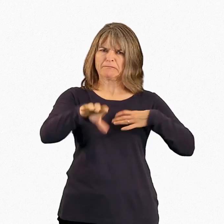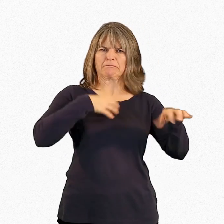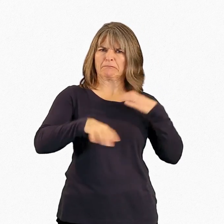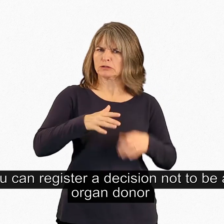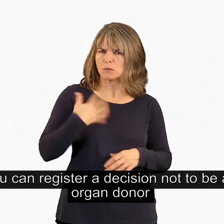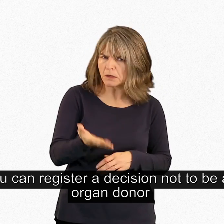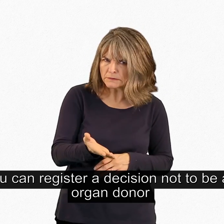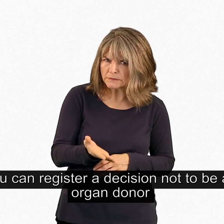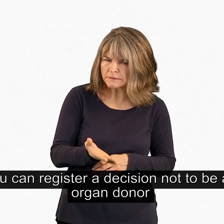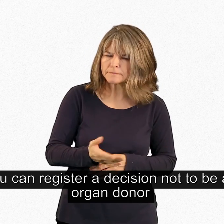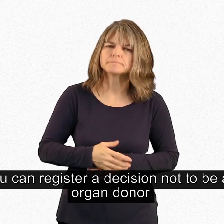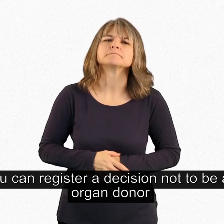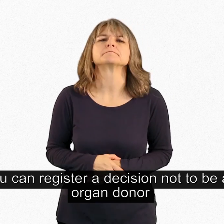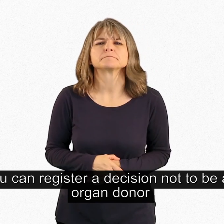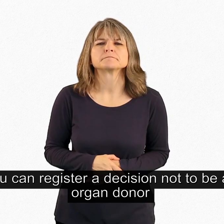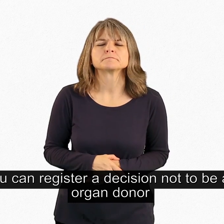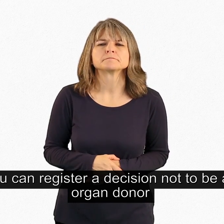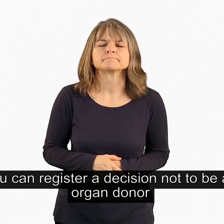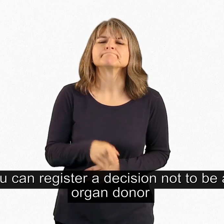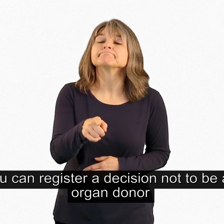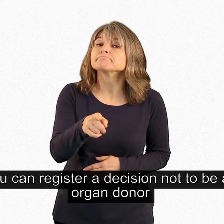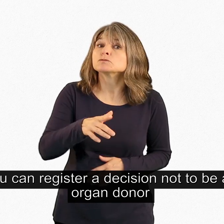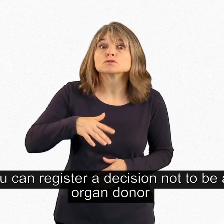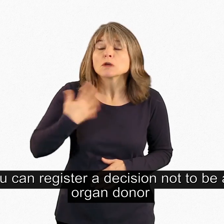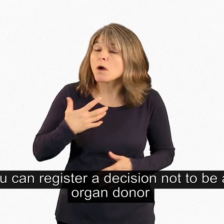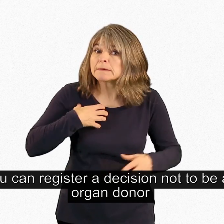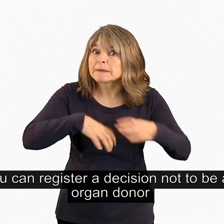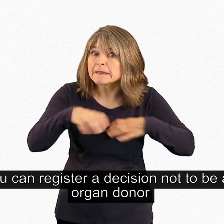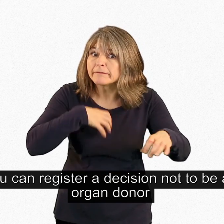You can register a decision not to be an organ donor.